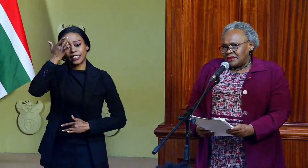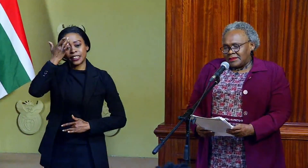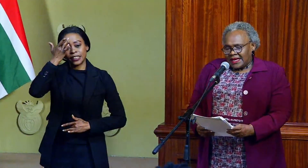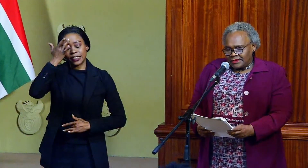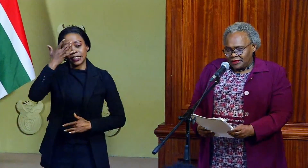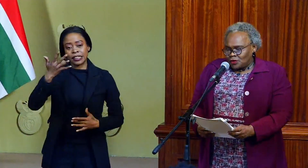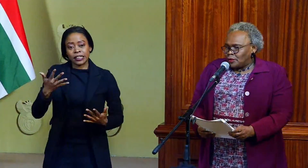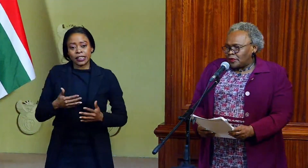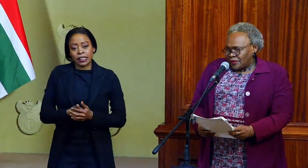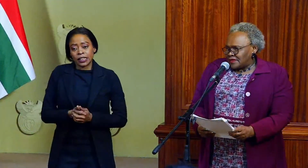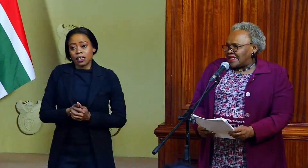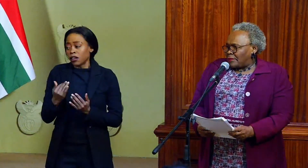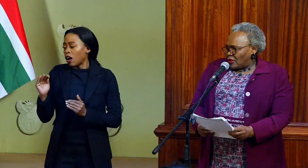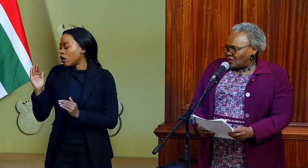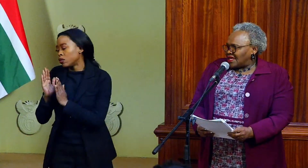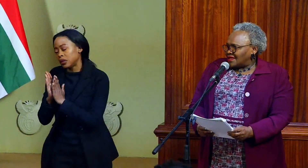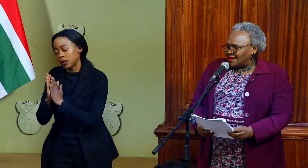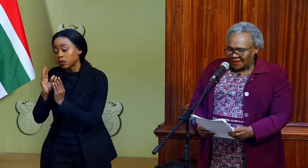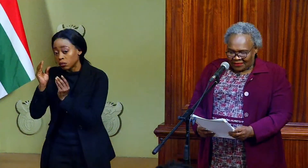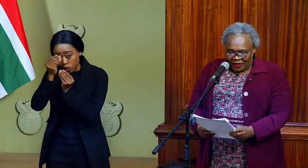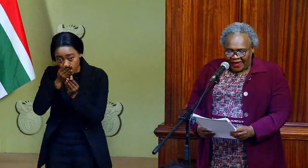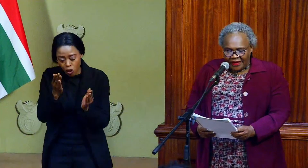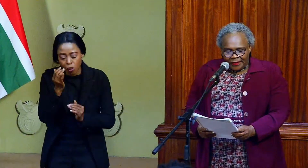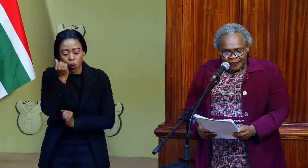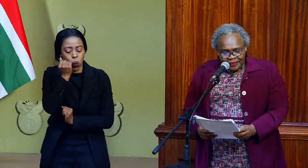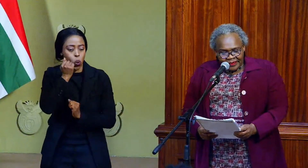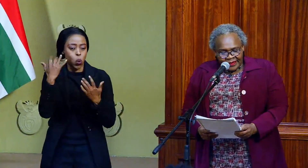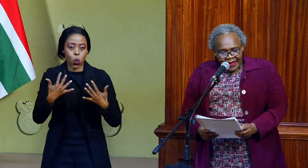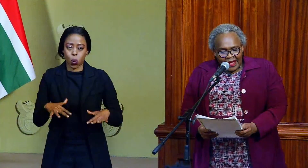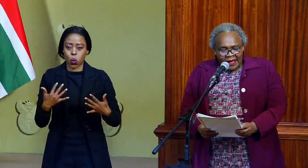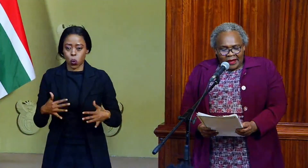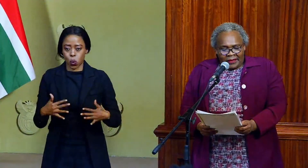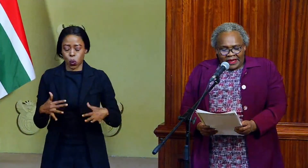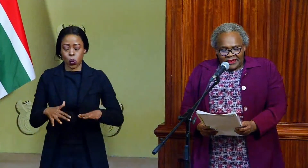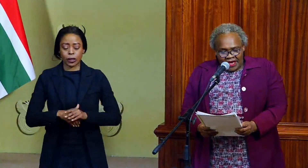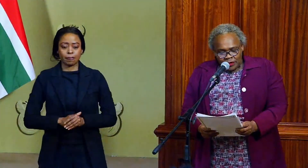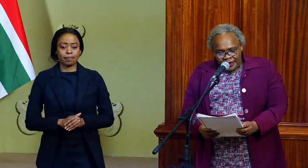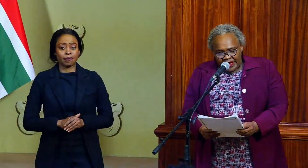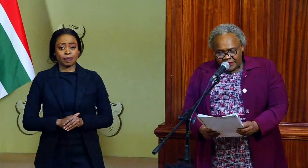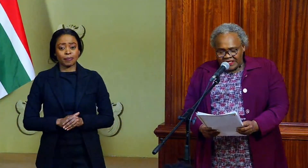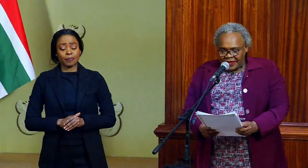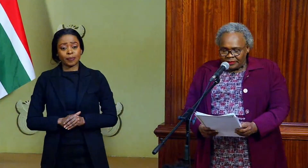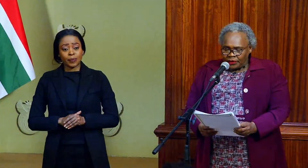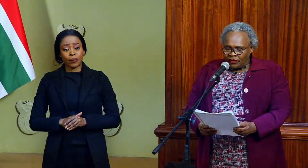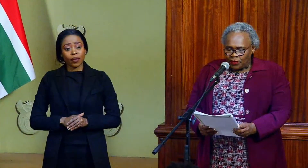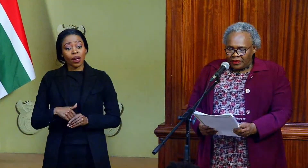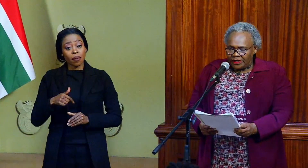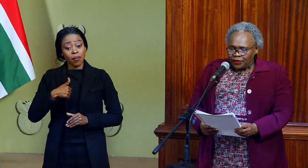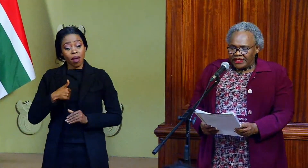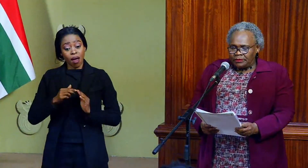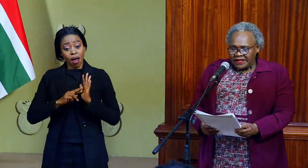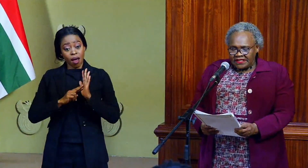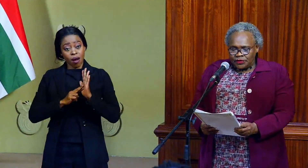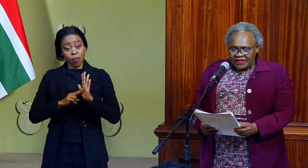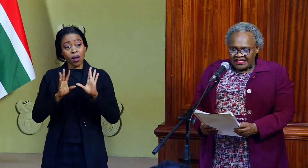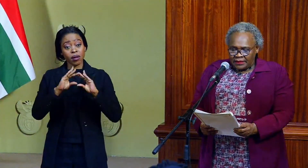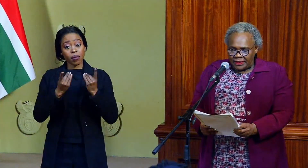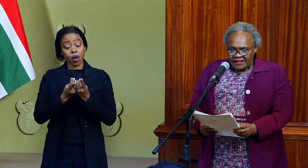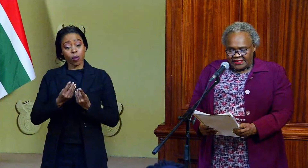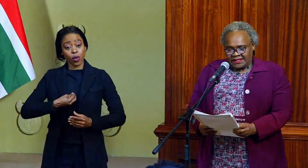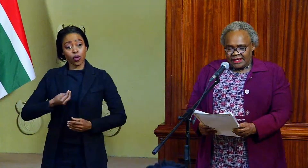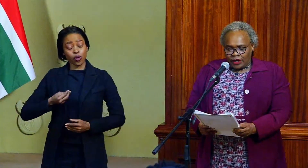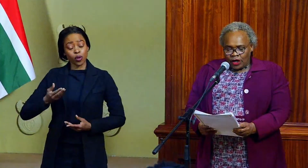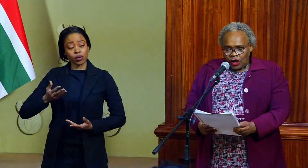really asked me to profusely apologize for her. But I'm here on behalf of the Department of Women, Youth and Persons